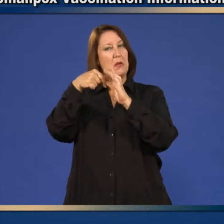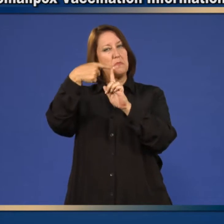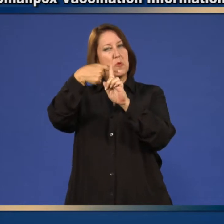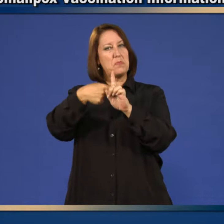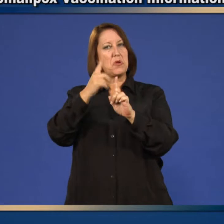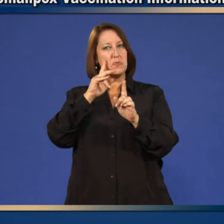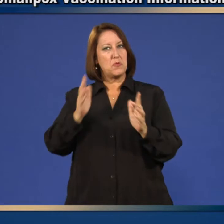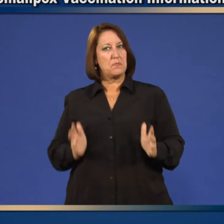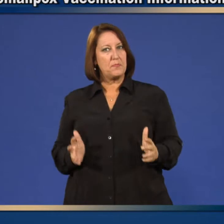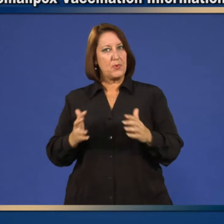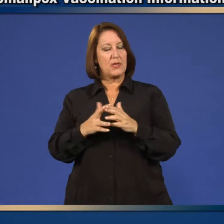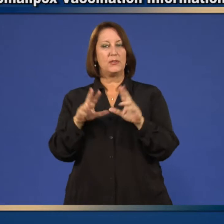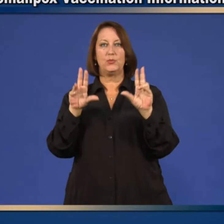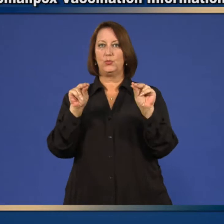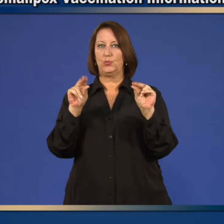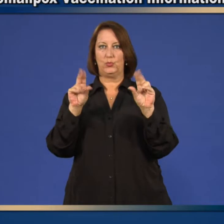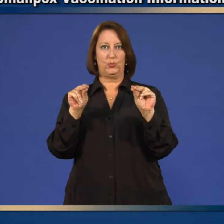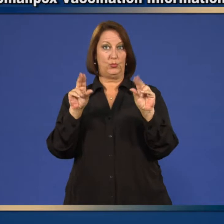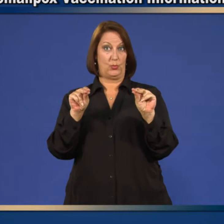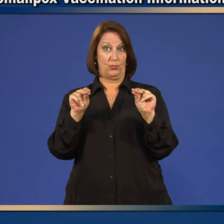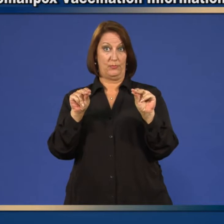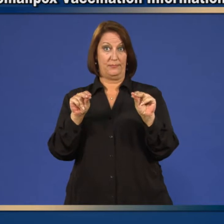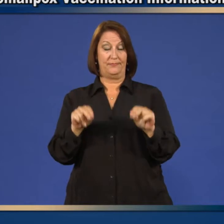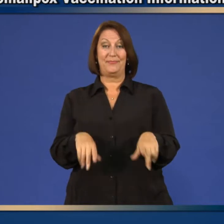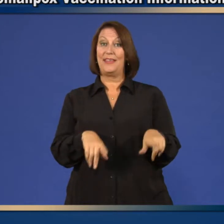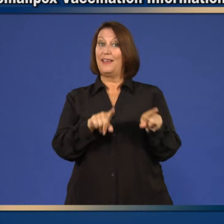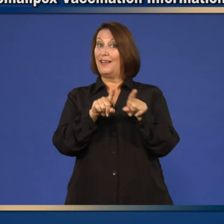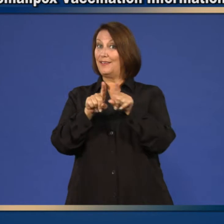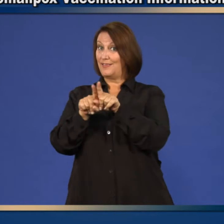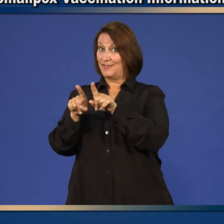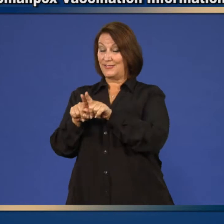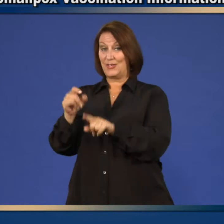vaccination should not get the smallpox vaccine.